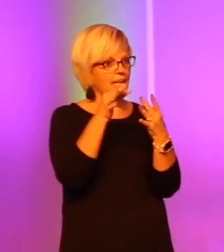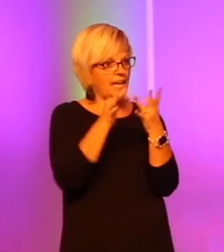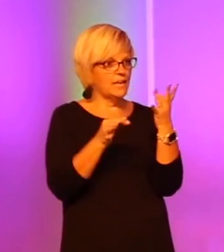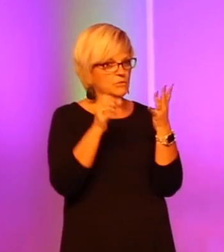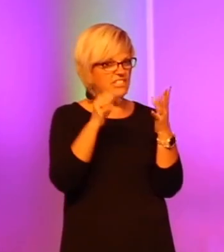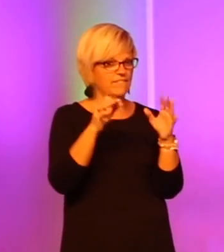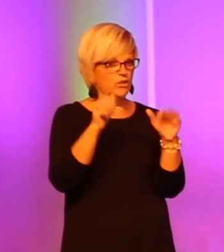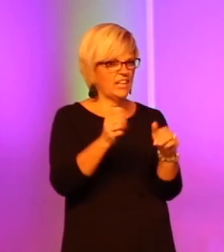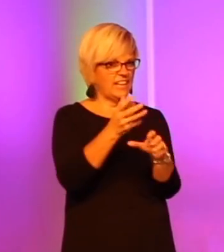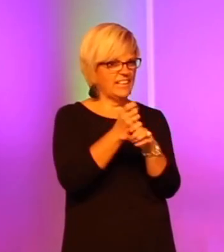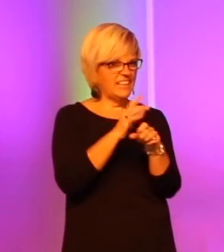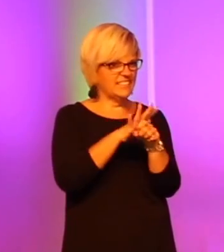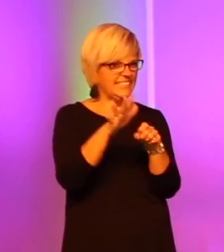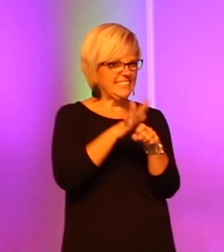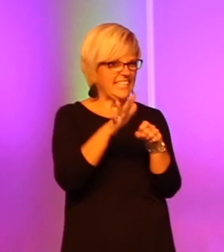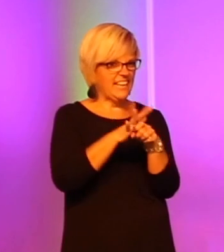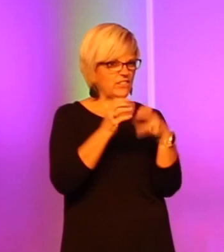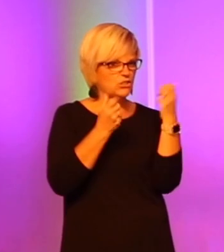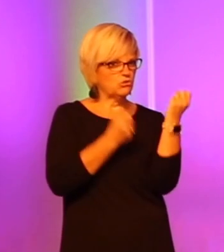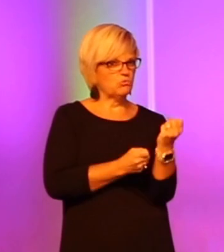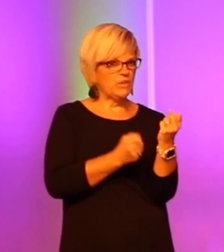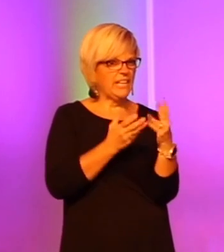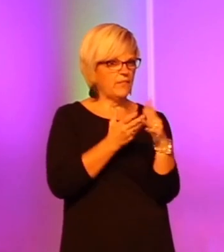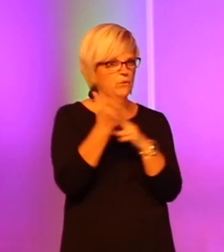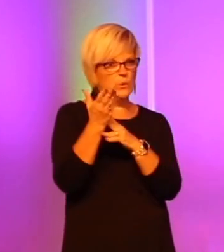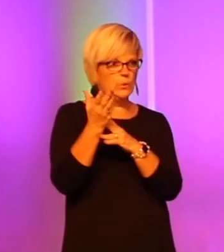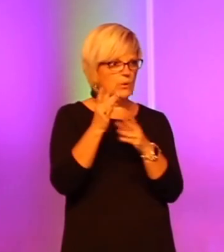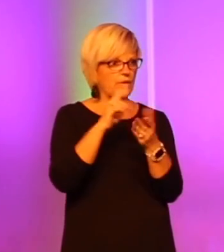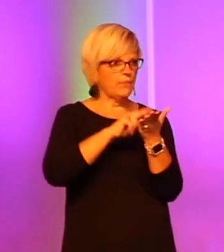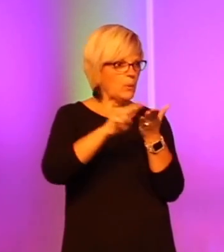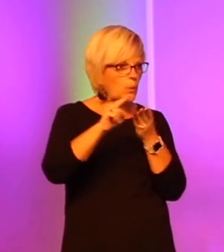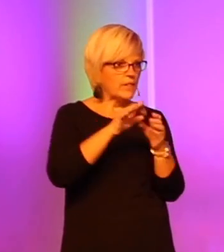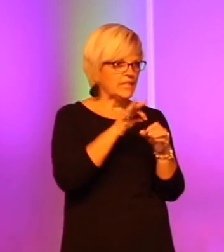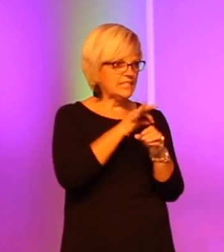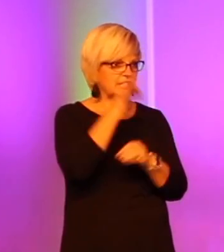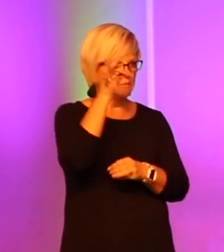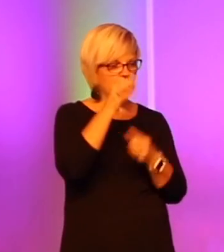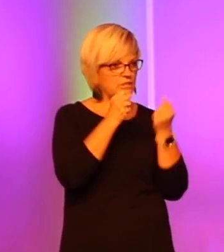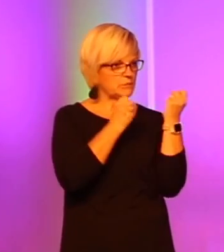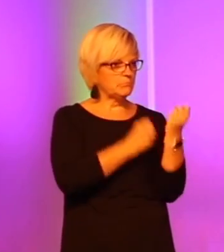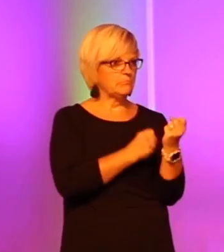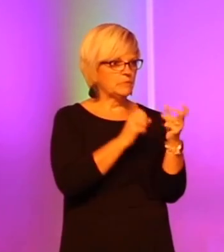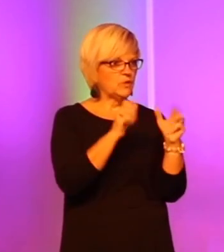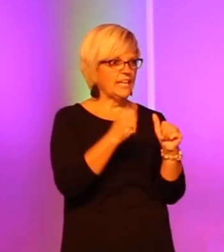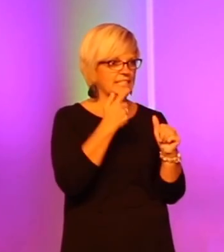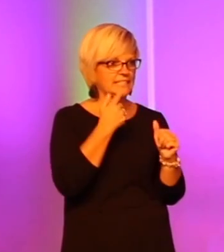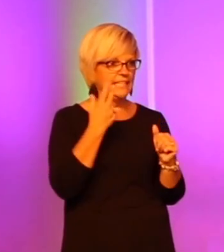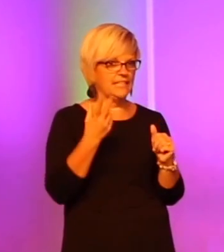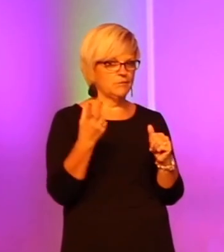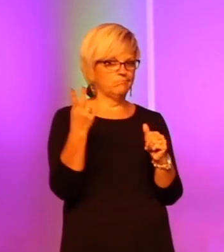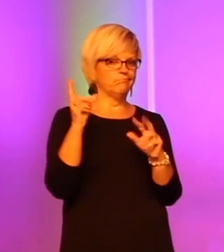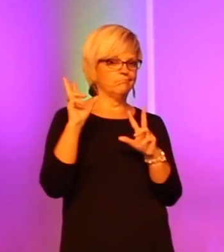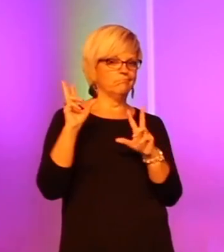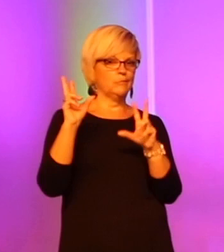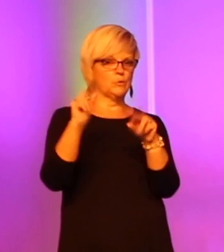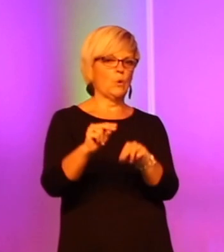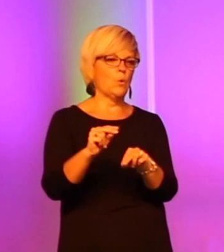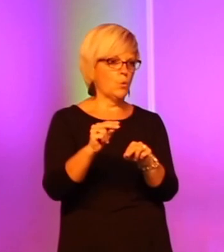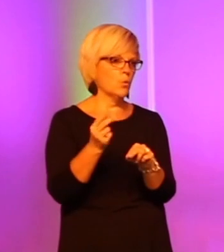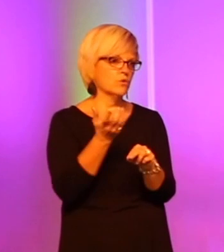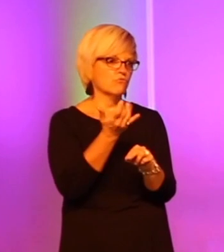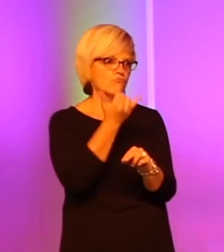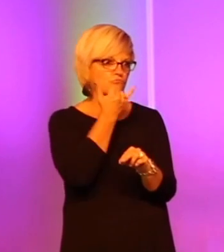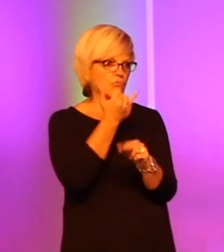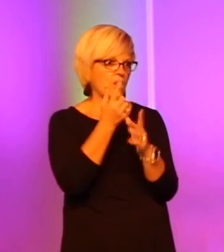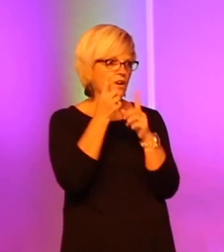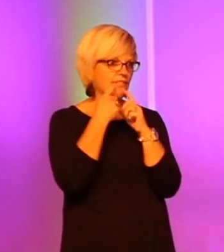can muster up the strength through the power of the Holy Spirit helping us do this, we can say no to the things that are wrong or